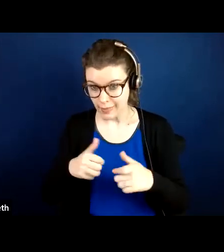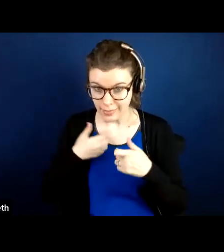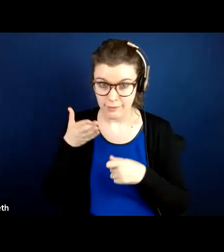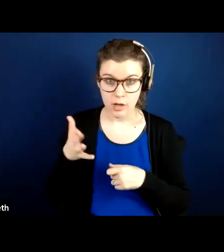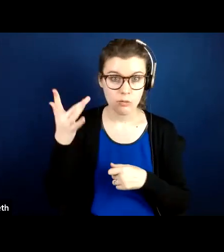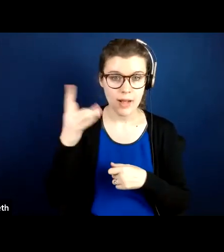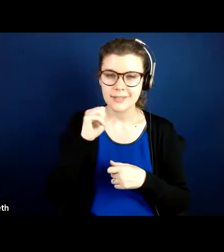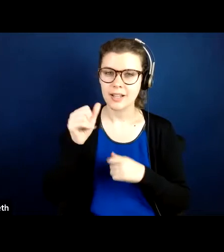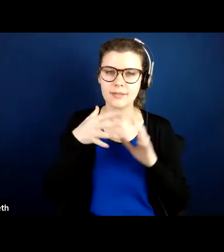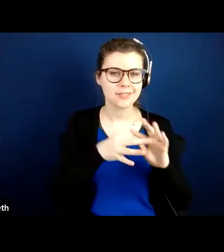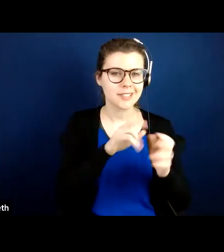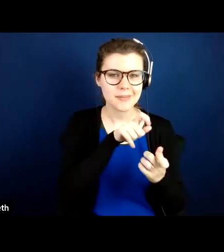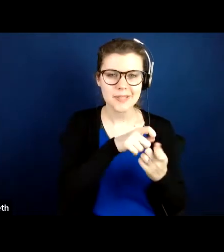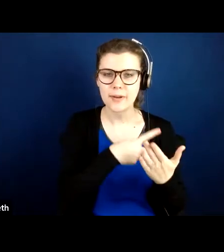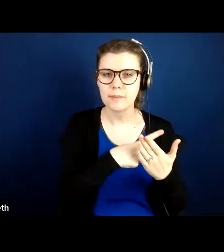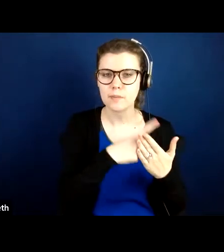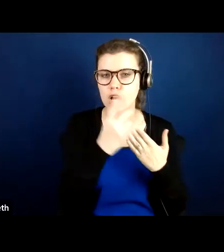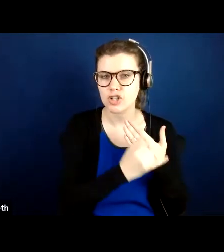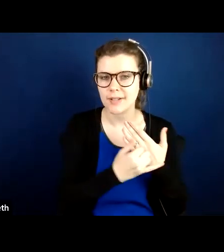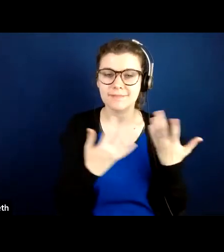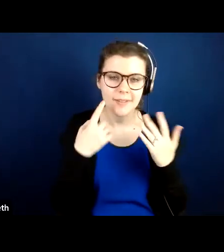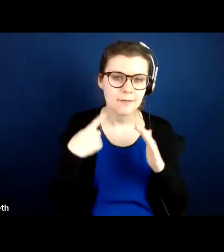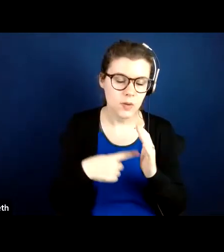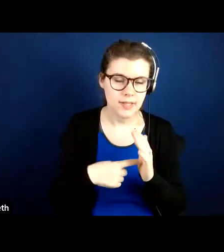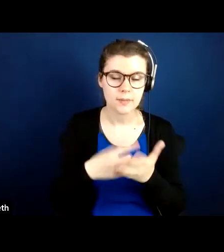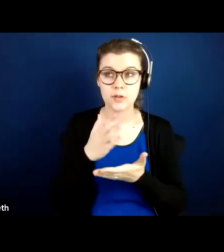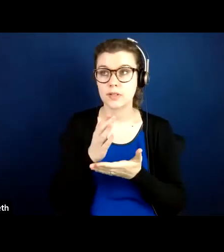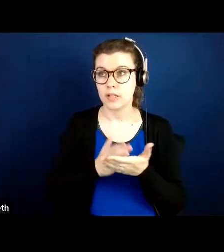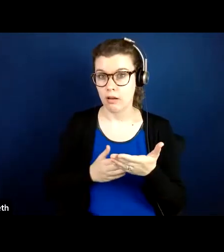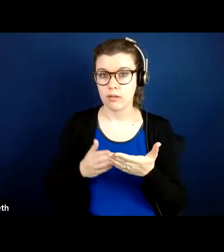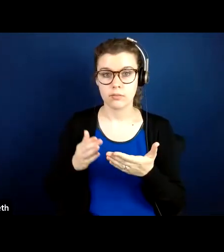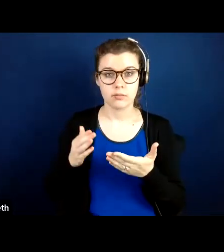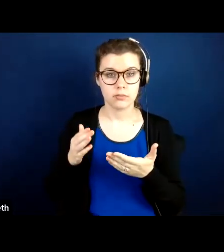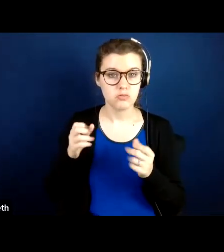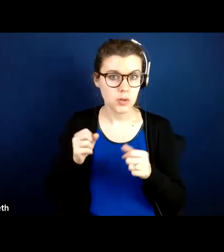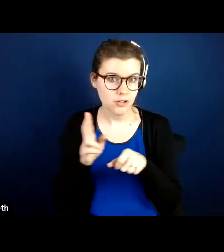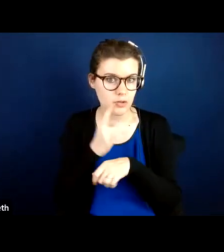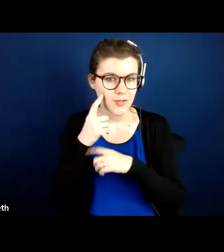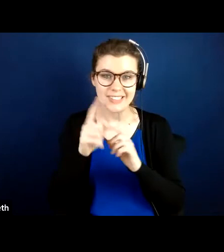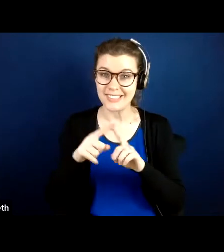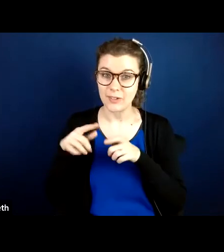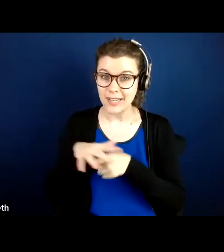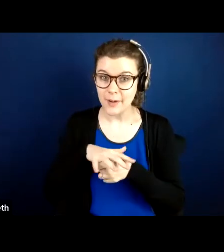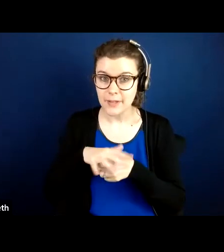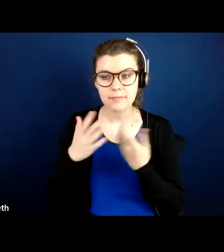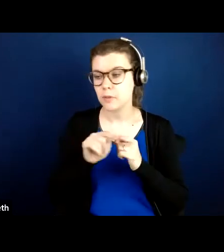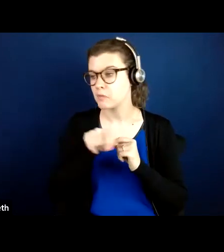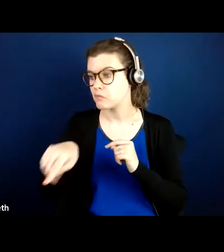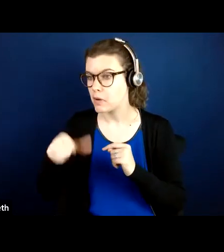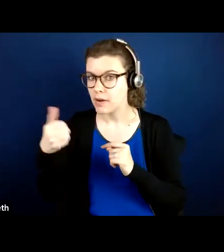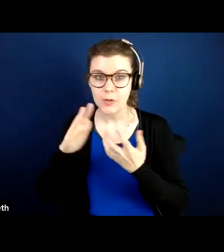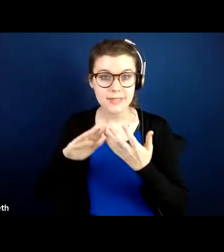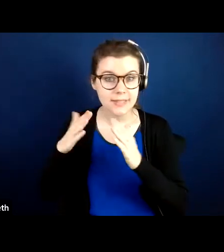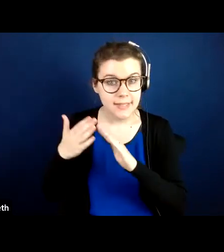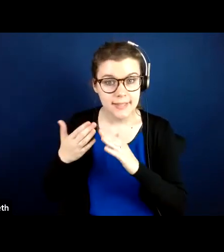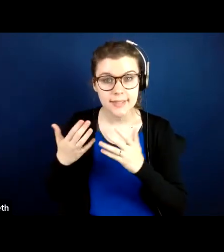are vouchers that could be used in different areas, perhaps in different cities, or